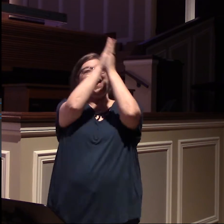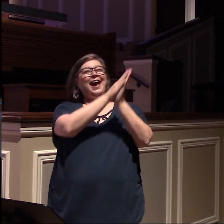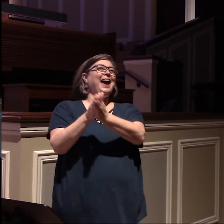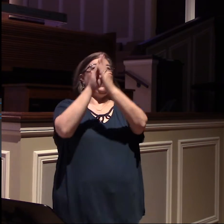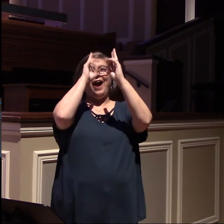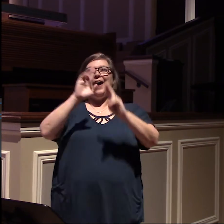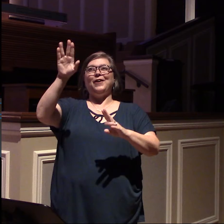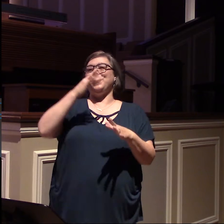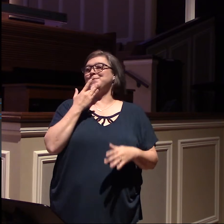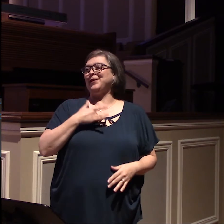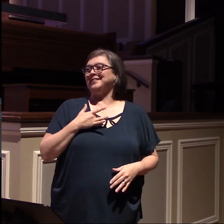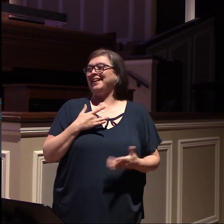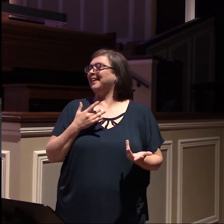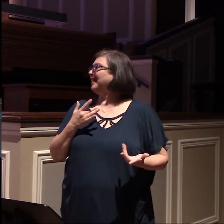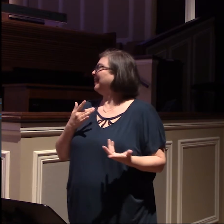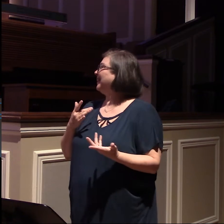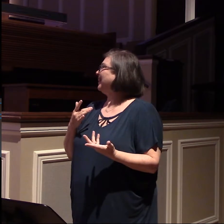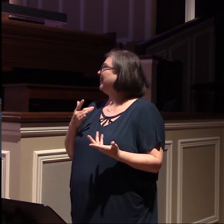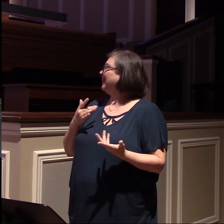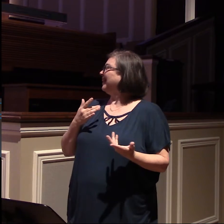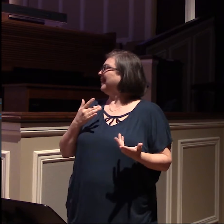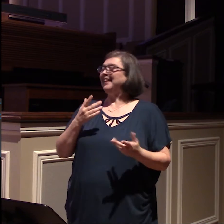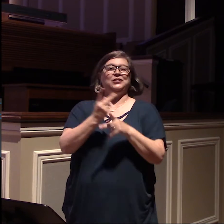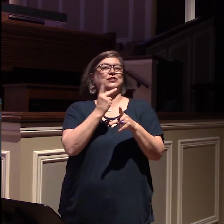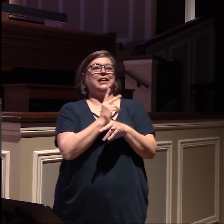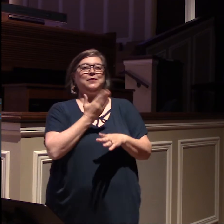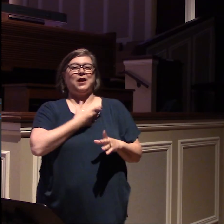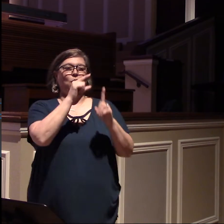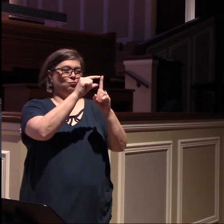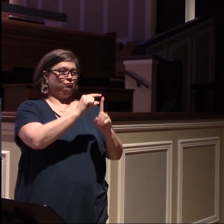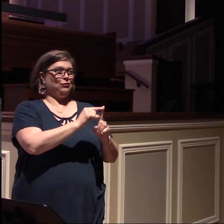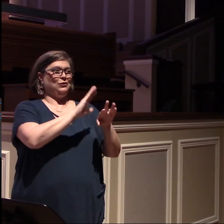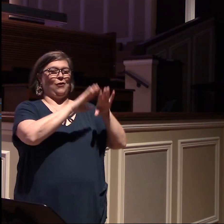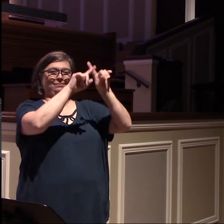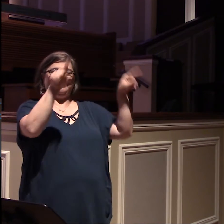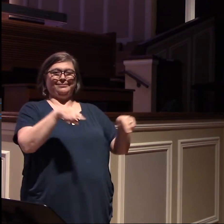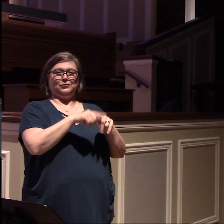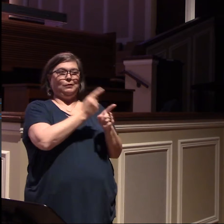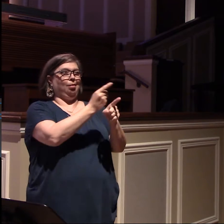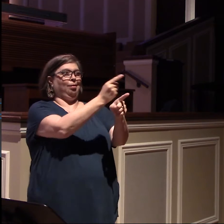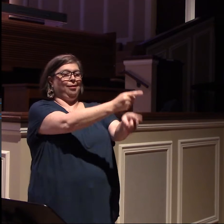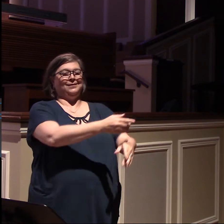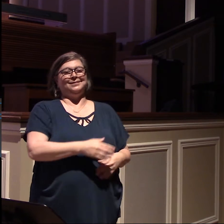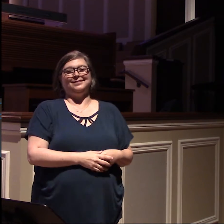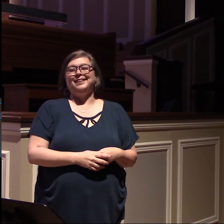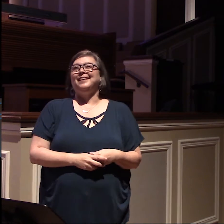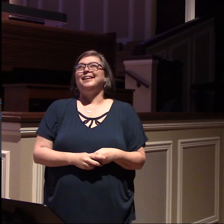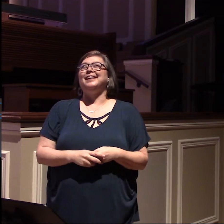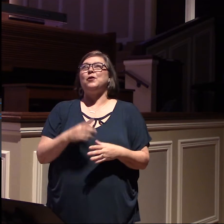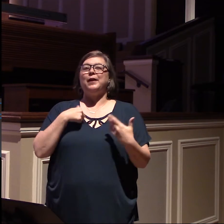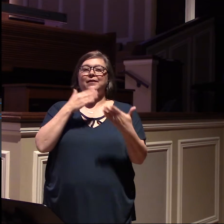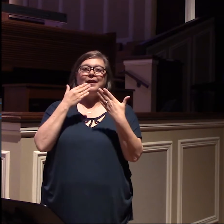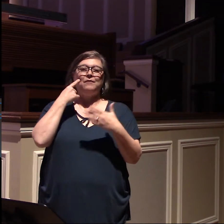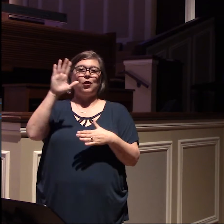birthday. Thank you, Sharon. She keeps our lyrics straight and all of us straight. So we appreciate her and so thankful for her service and